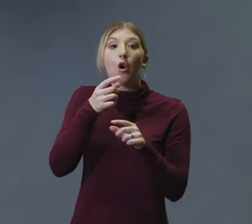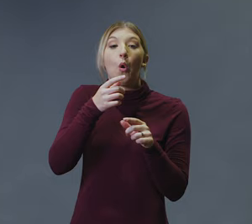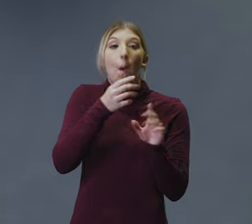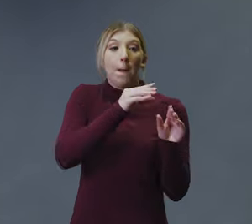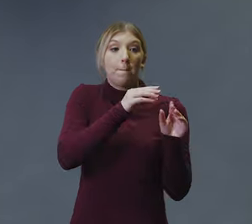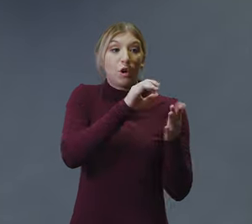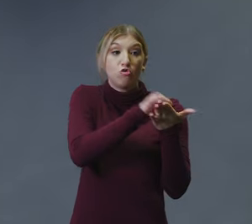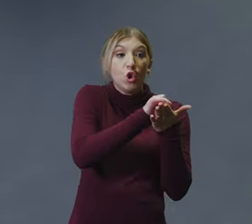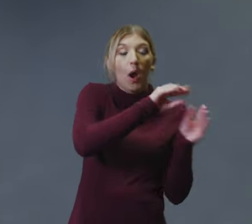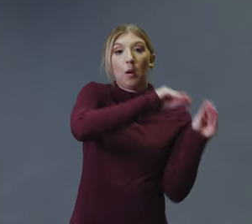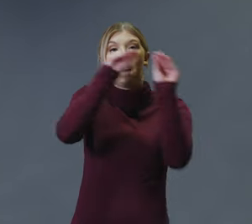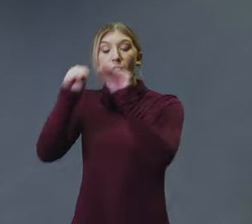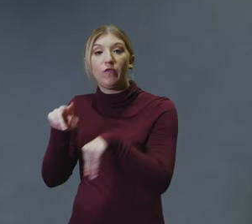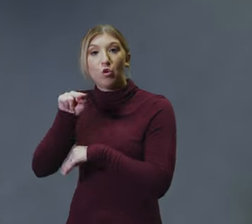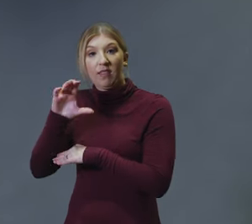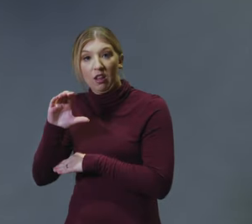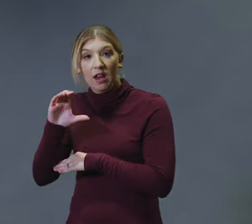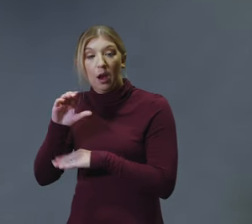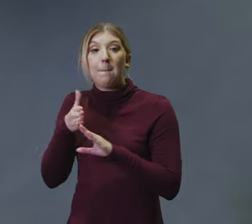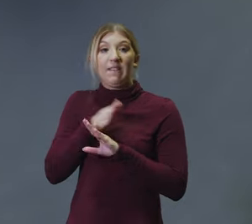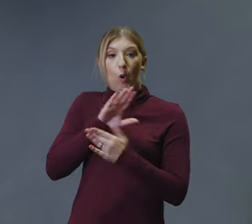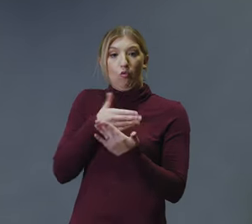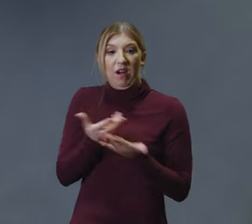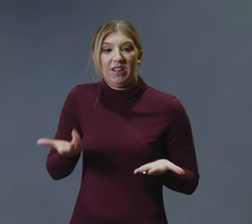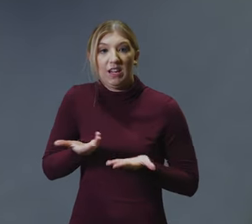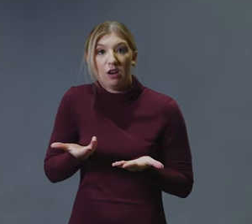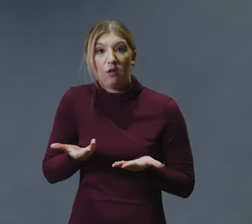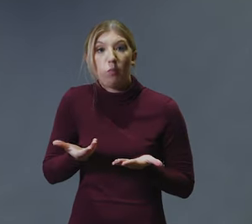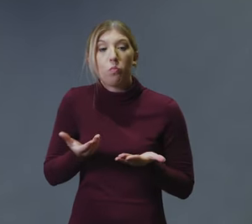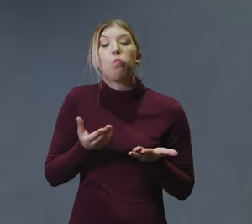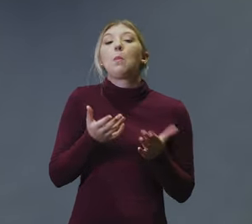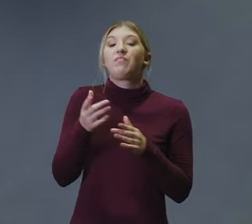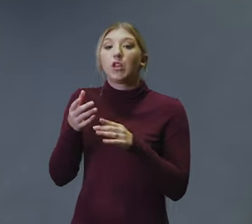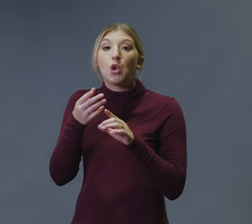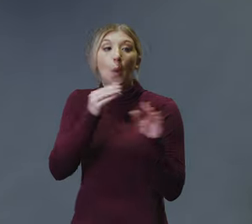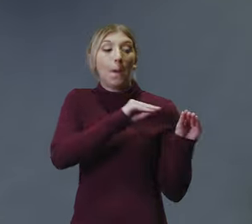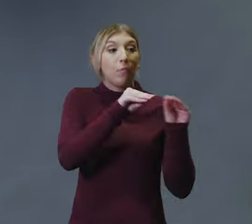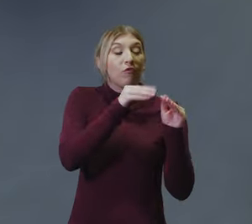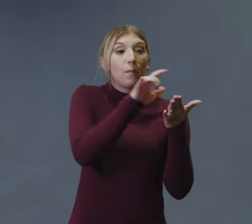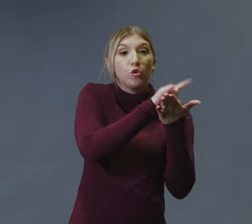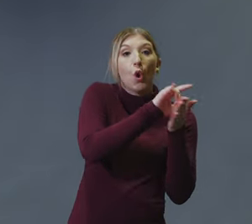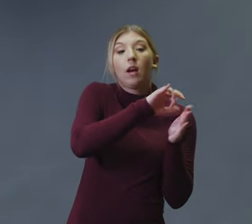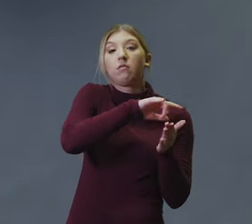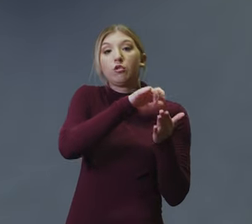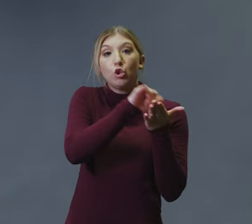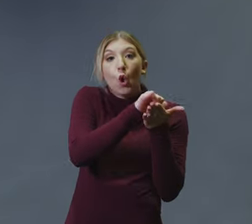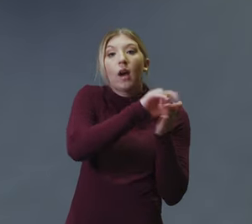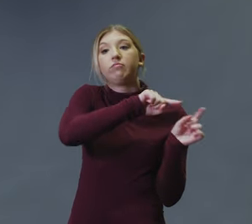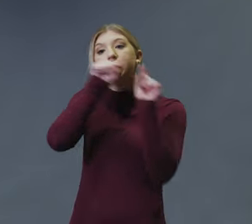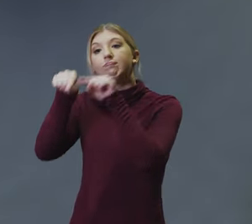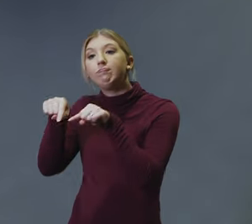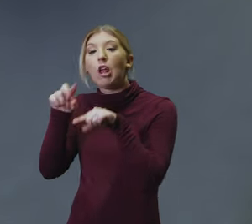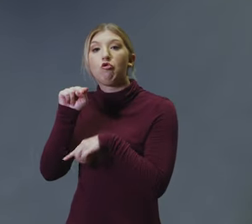York down to North Carolina before moving here. So when I moved from from New York to North Carolina, I had to